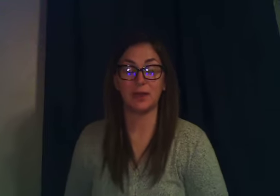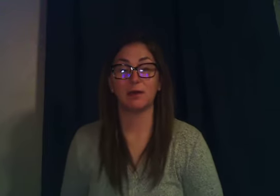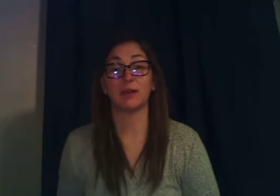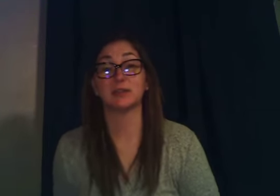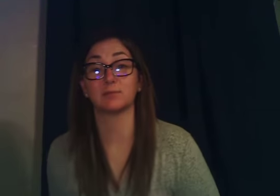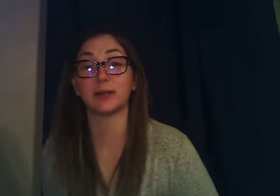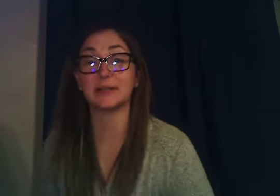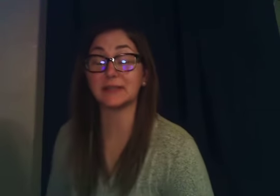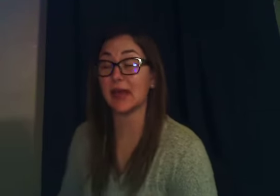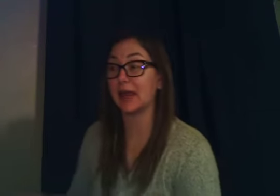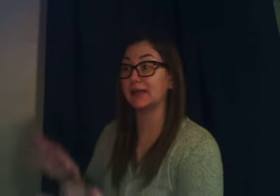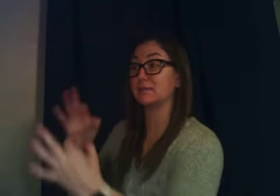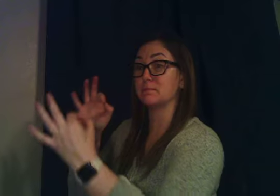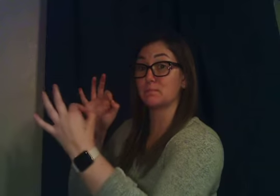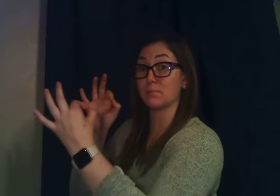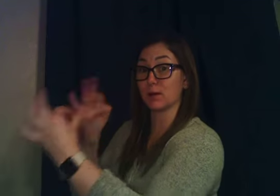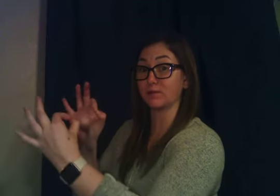Okay. So we're going to sign perfect.